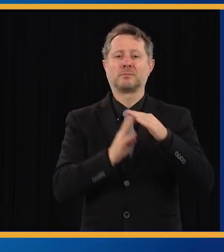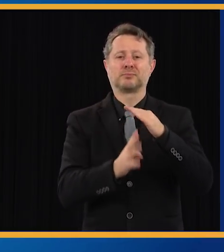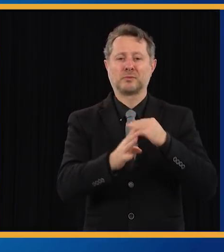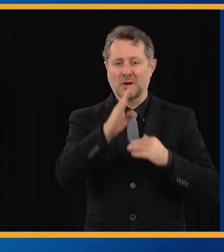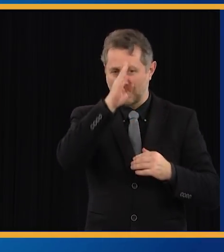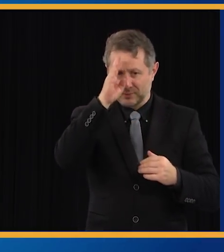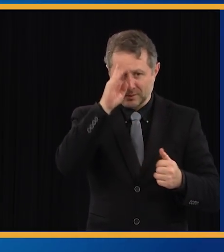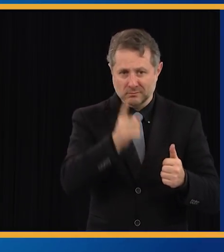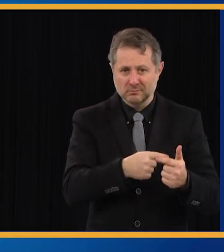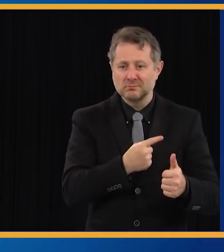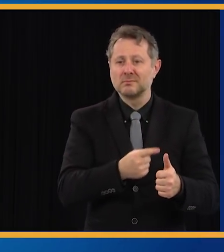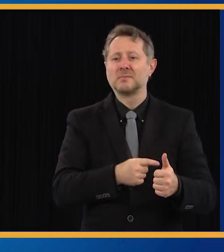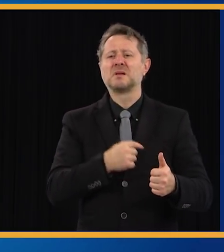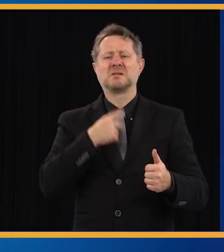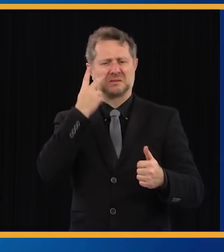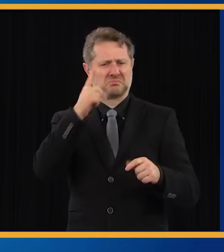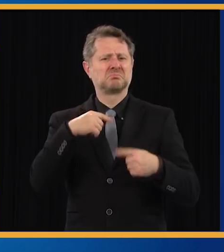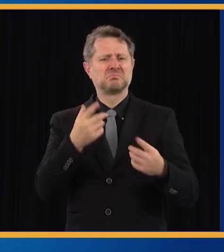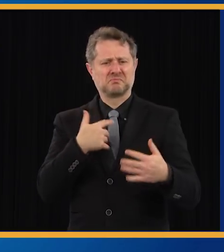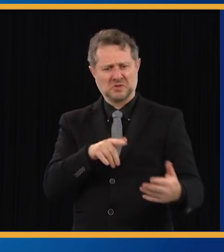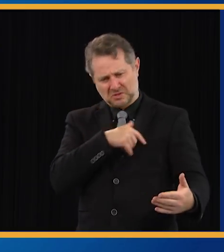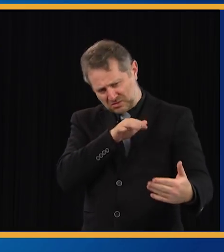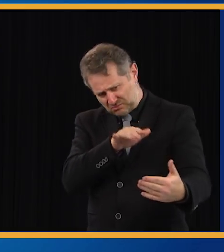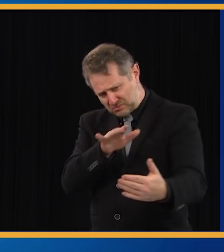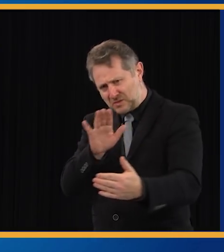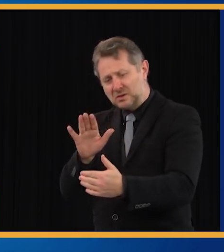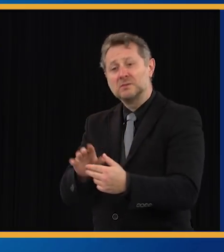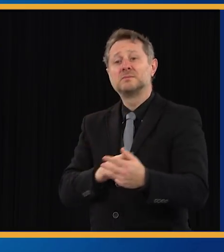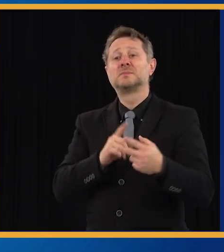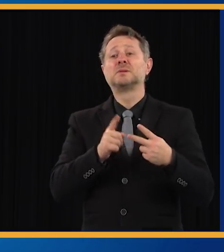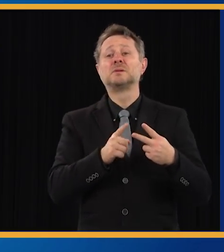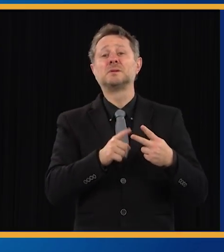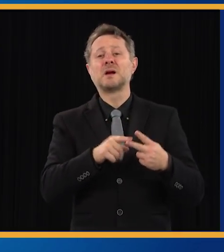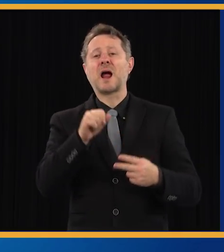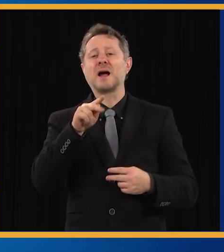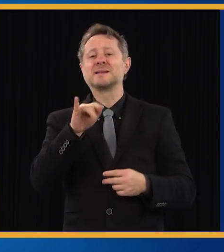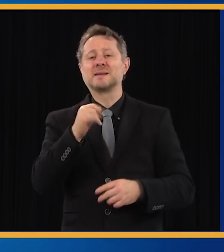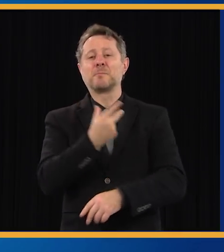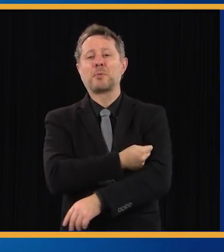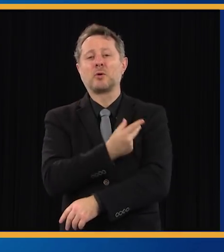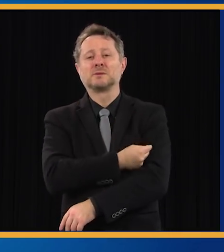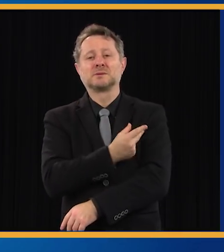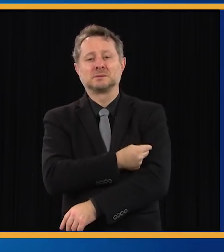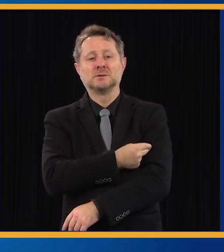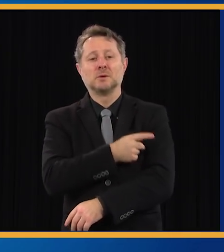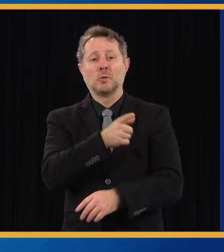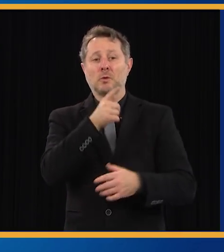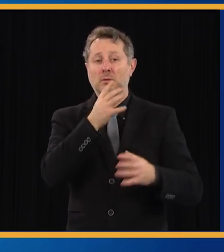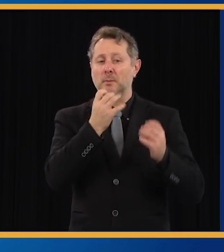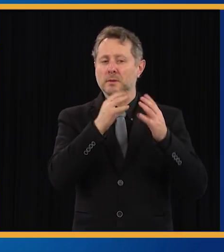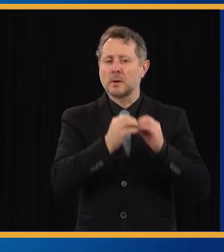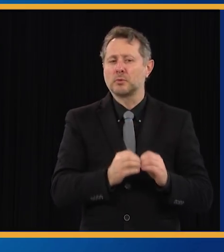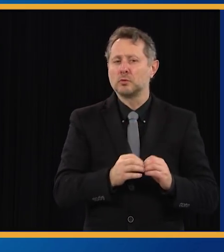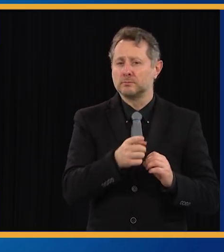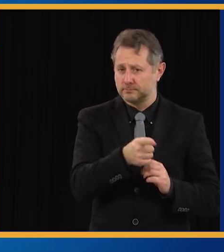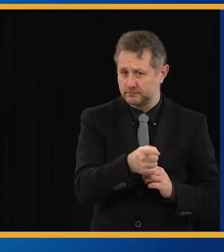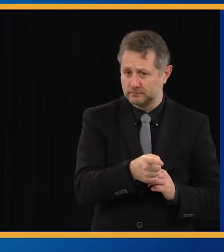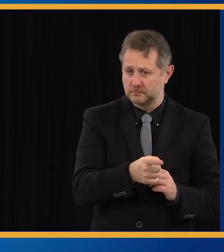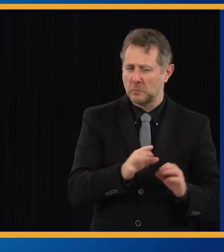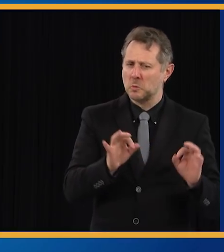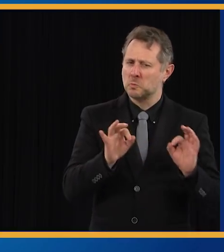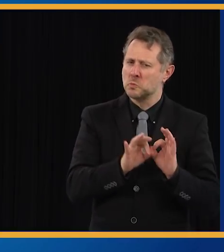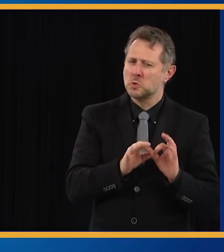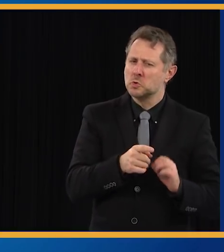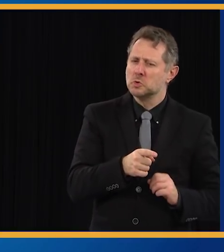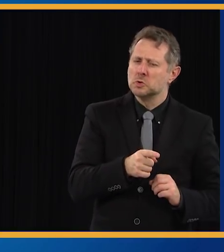been watching that. What does the antibody testing tell you? Antibody testing is important because it